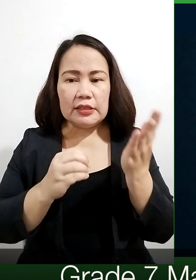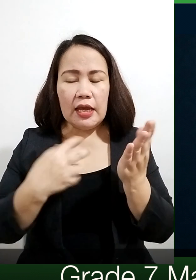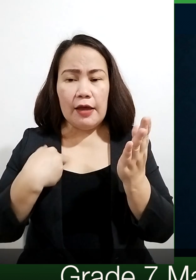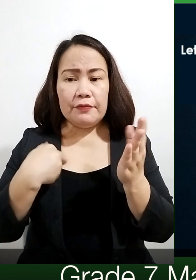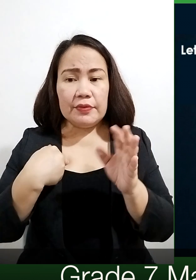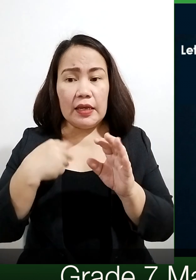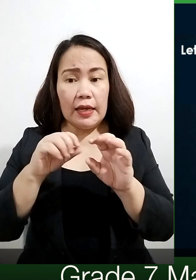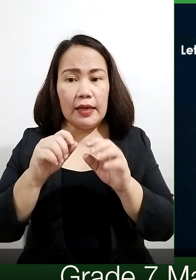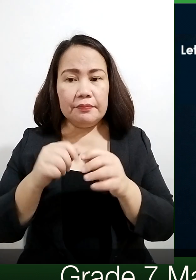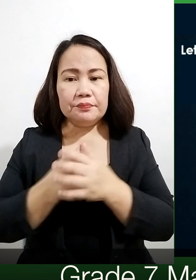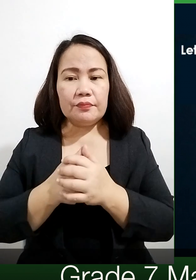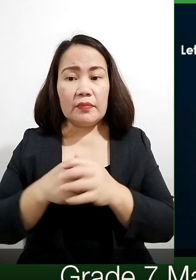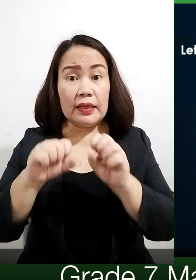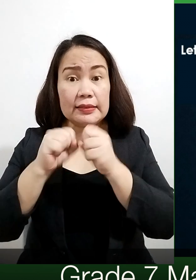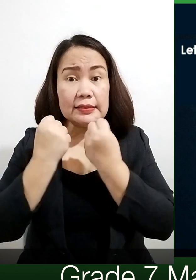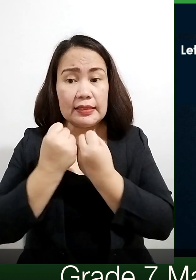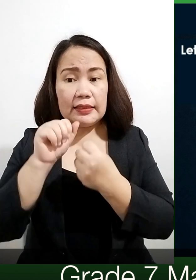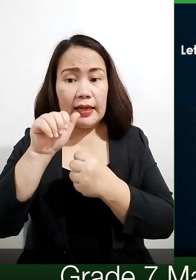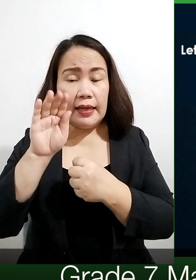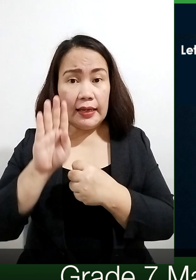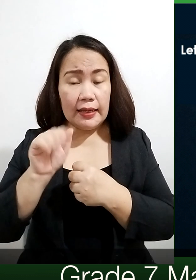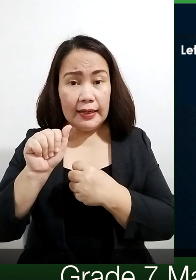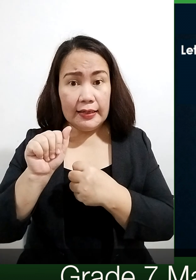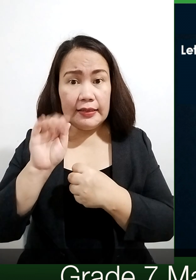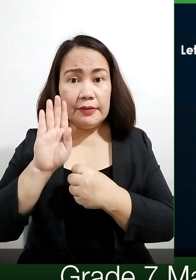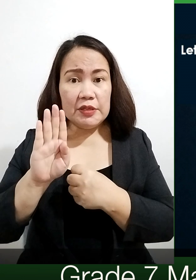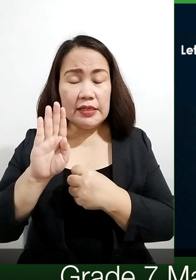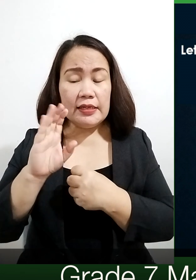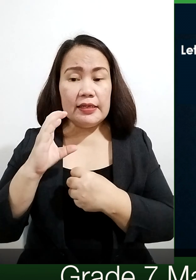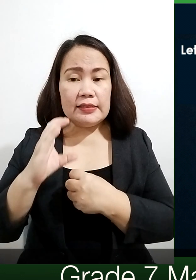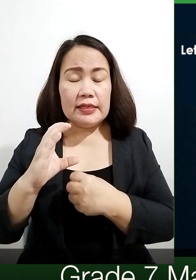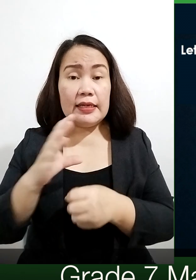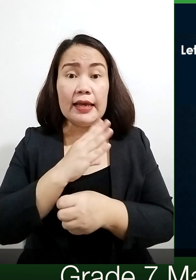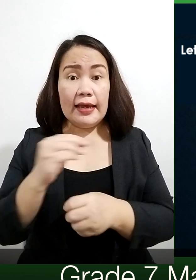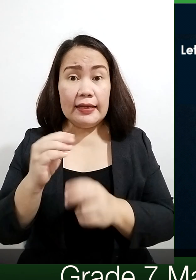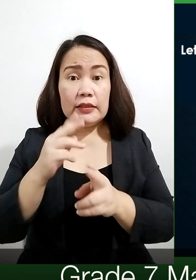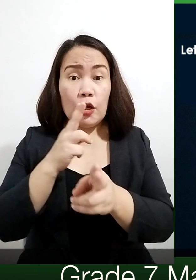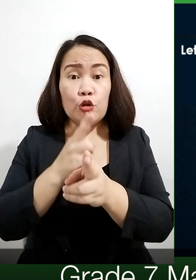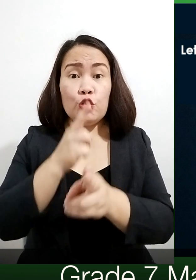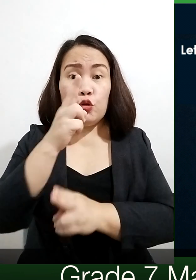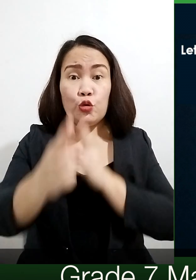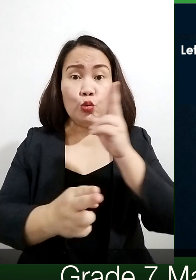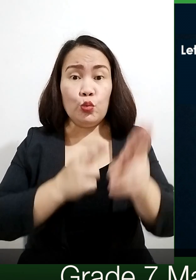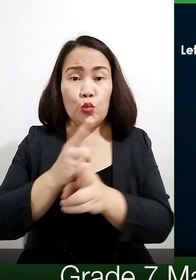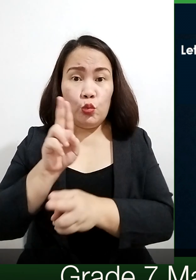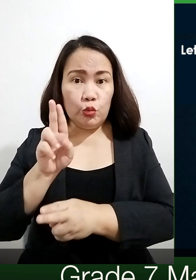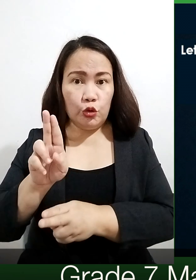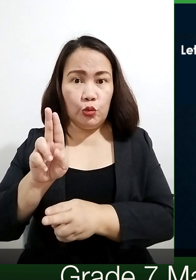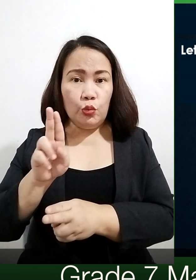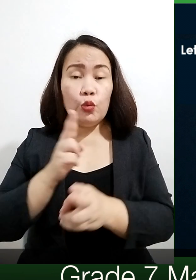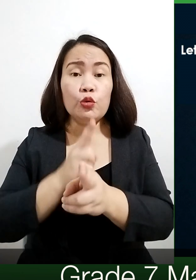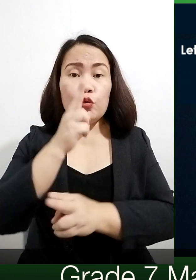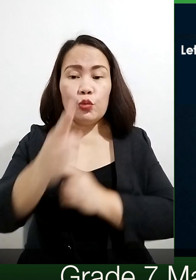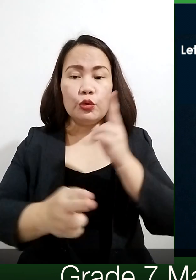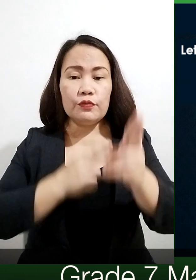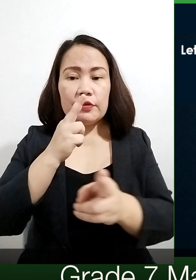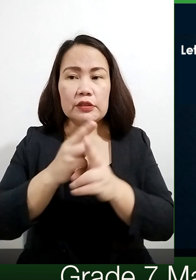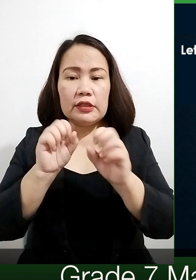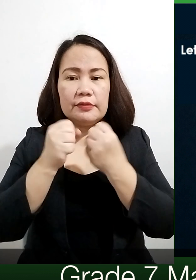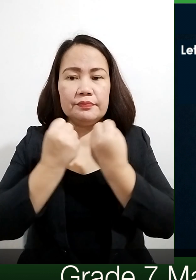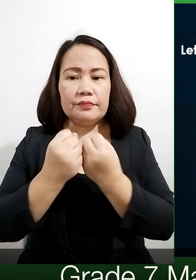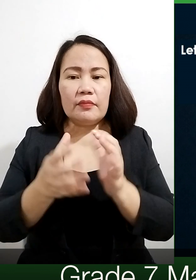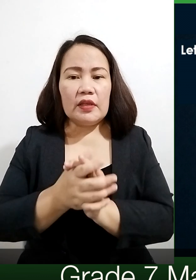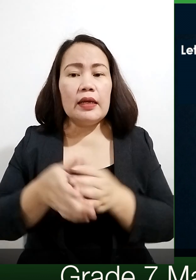real numbers. So, I have here set A, B, C, and the universal set. Okay. So, let us